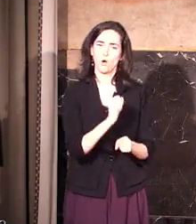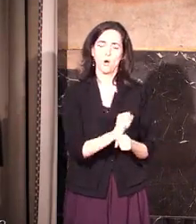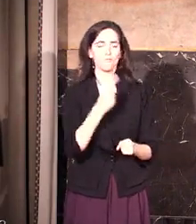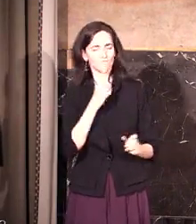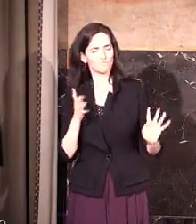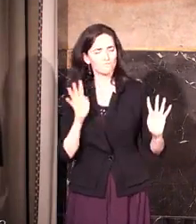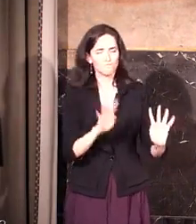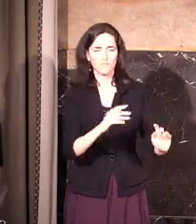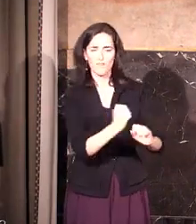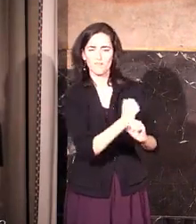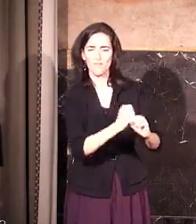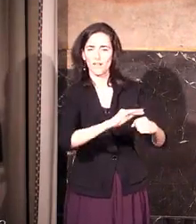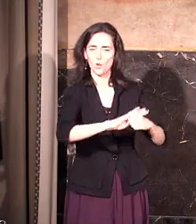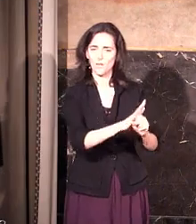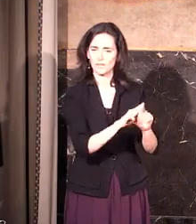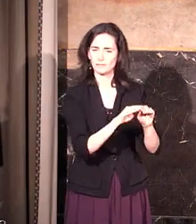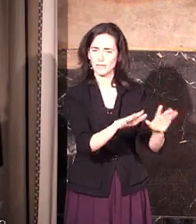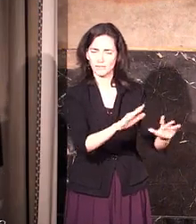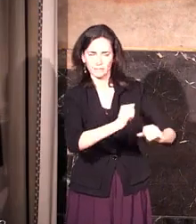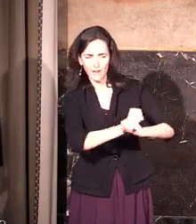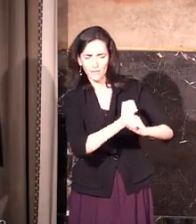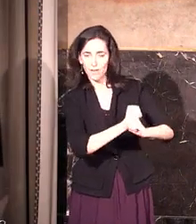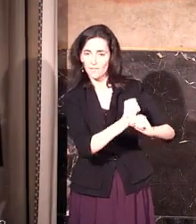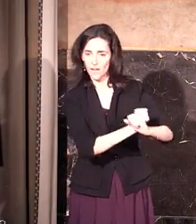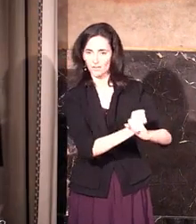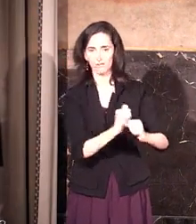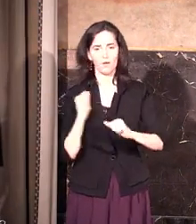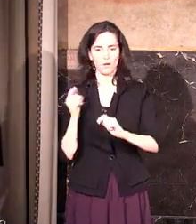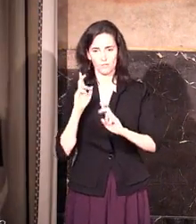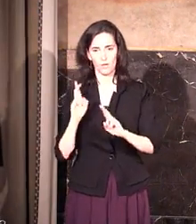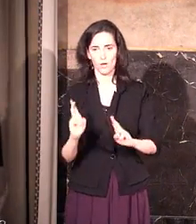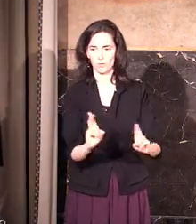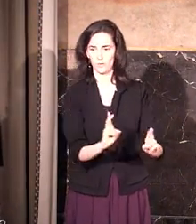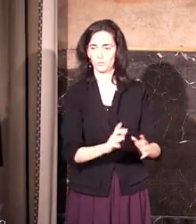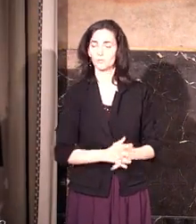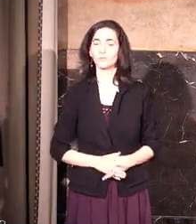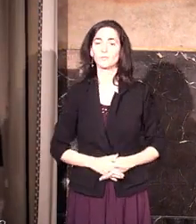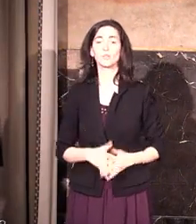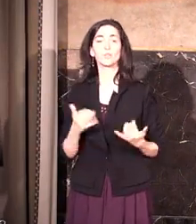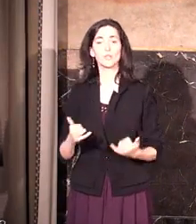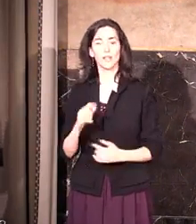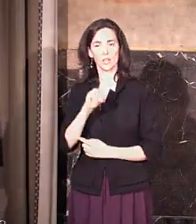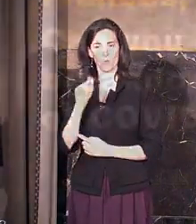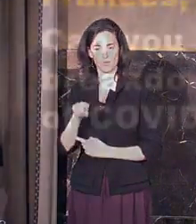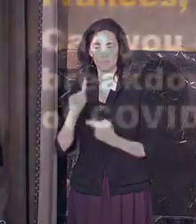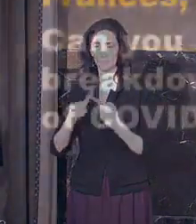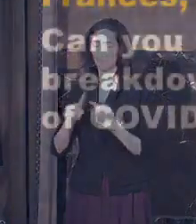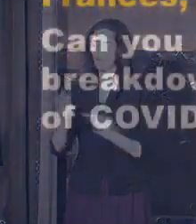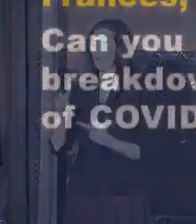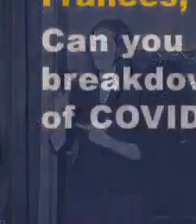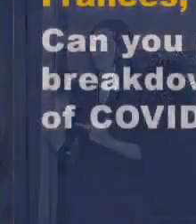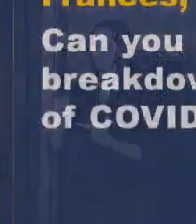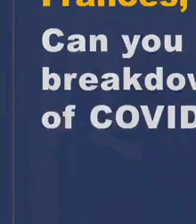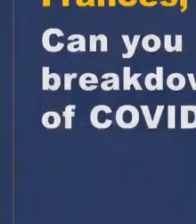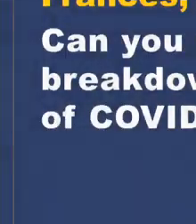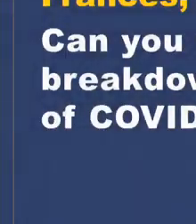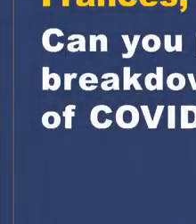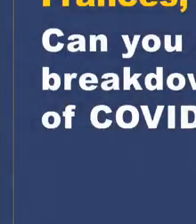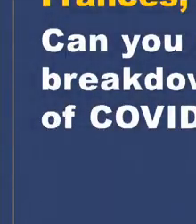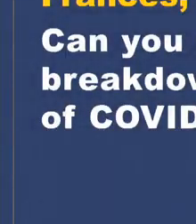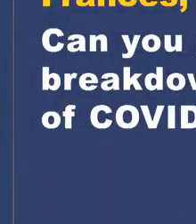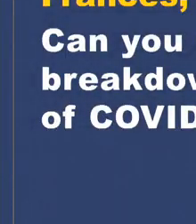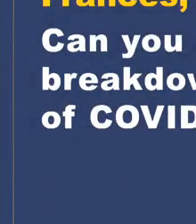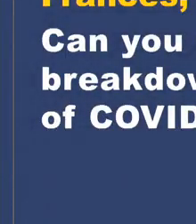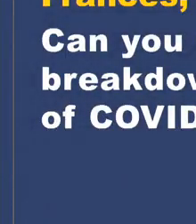against COVID-19. Got a couple of questions today from Vidalia. Francis wants to know, can you please break